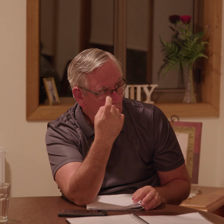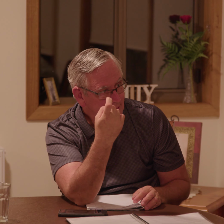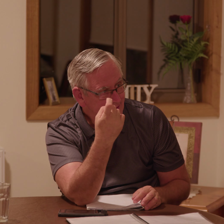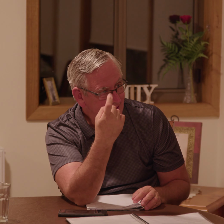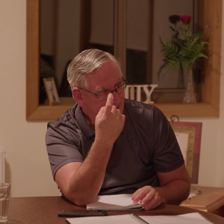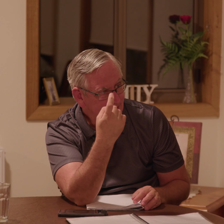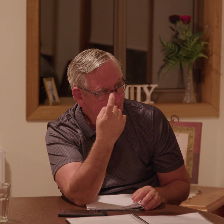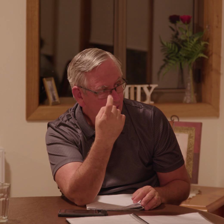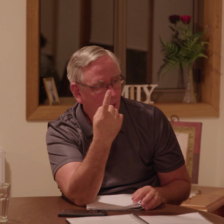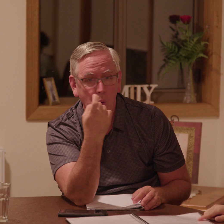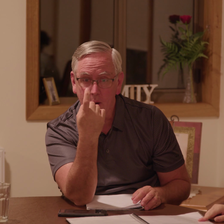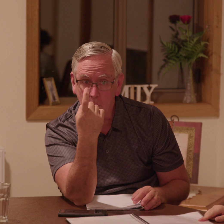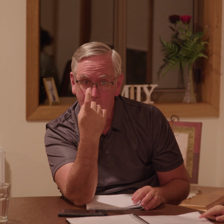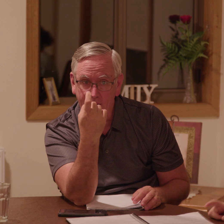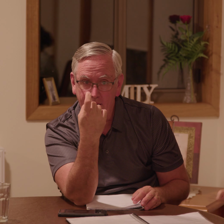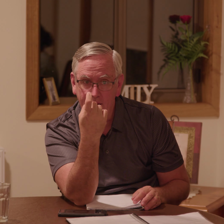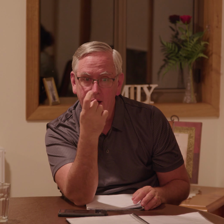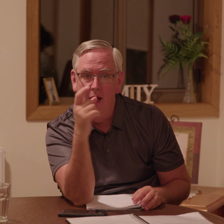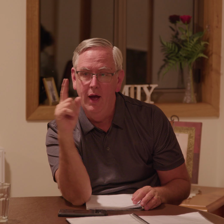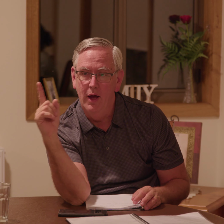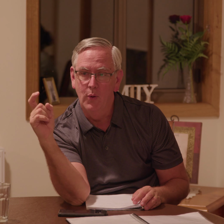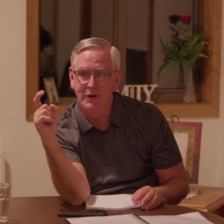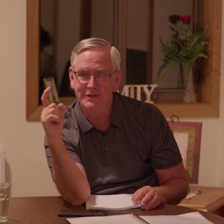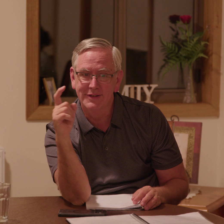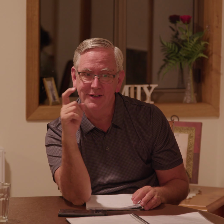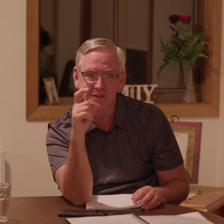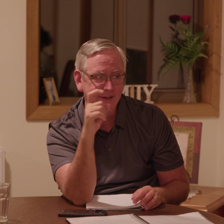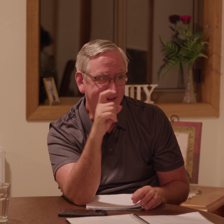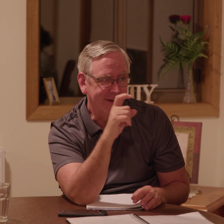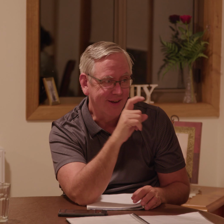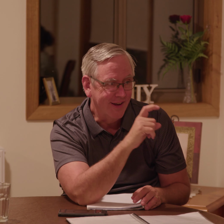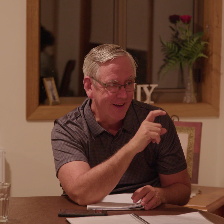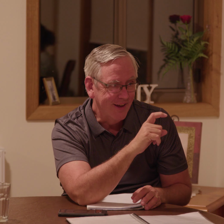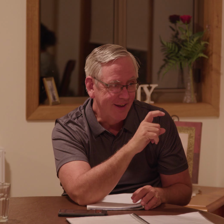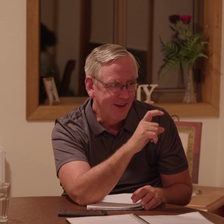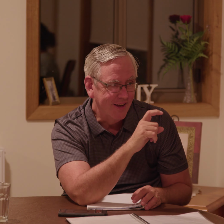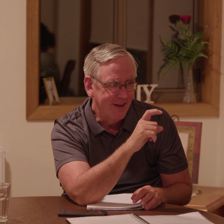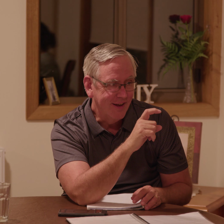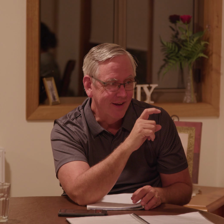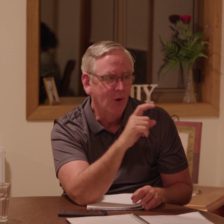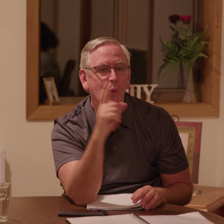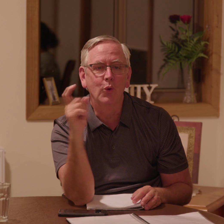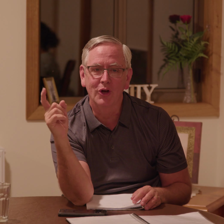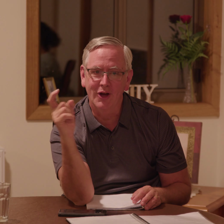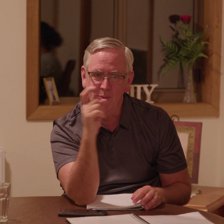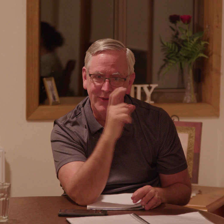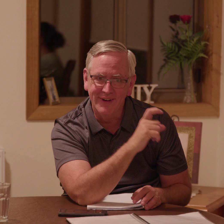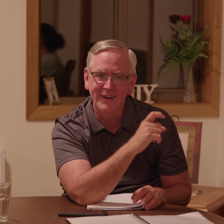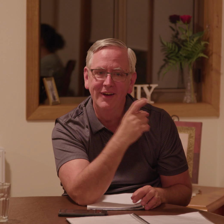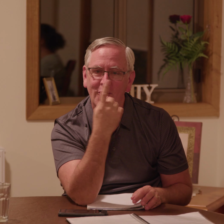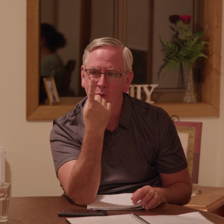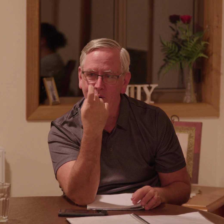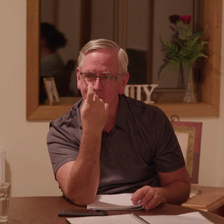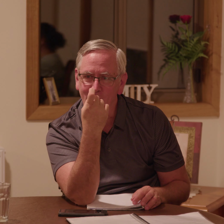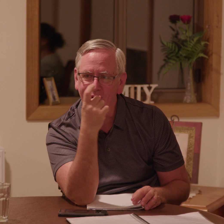That's it. One more. That's it. What's this? Worm. Worm.